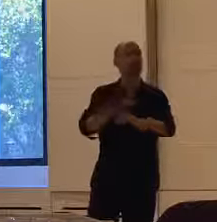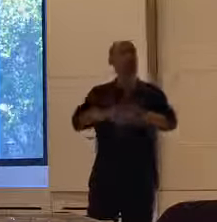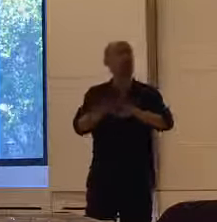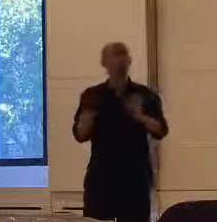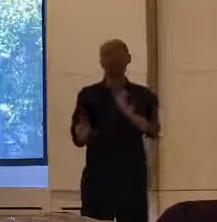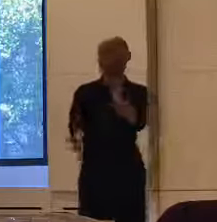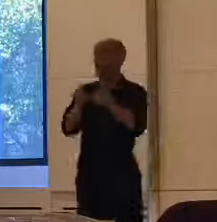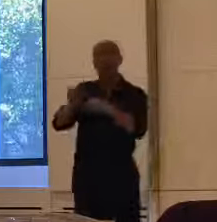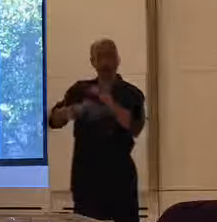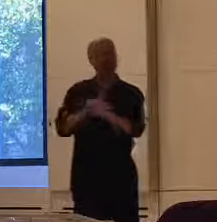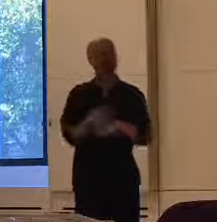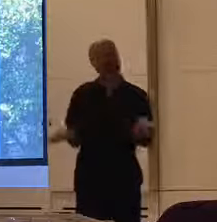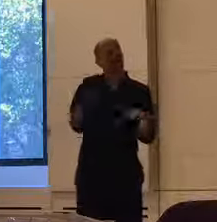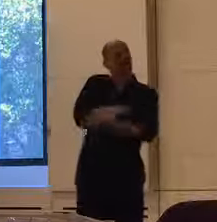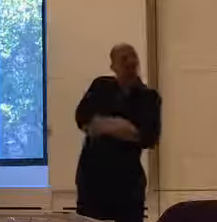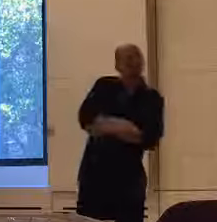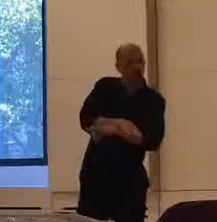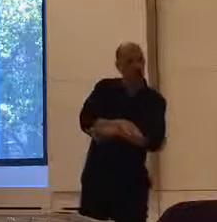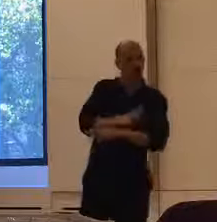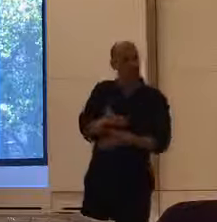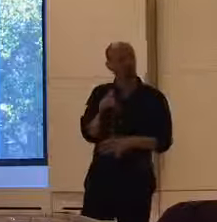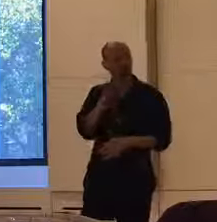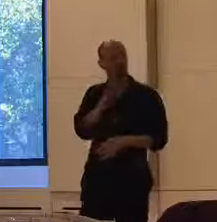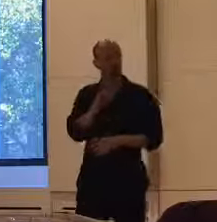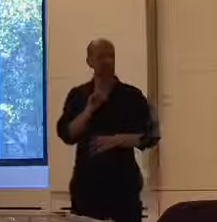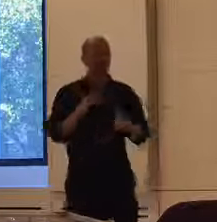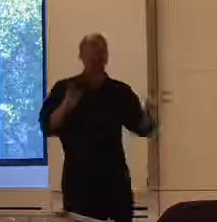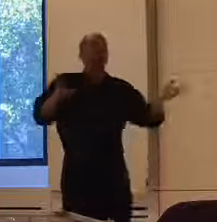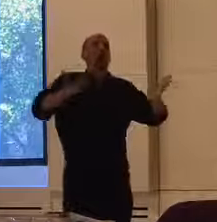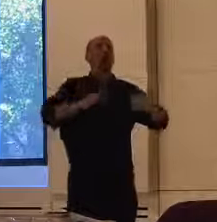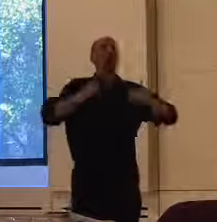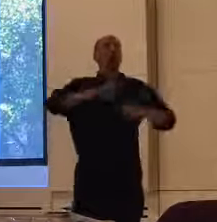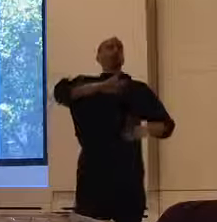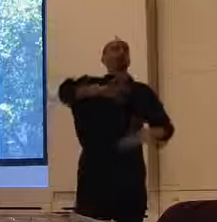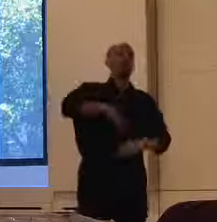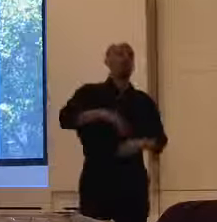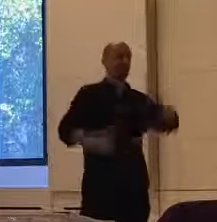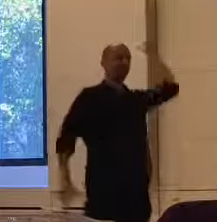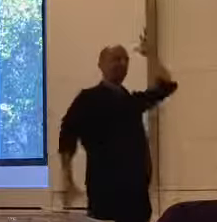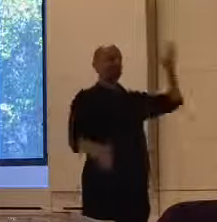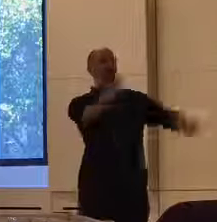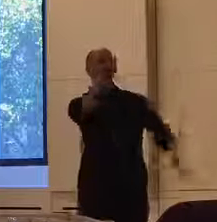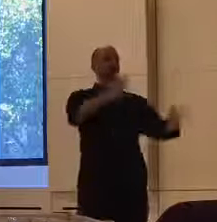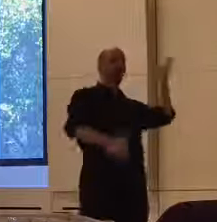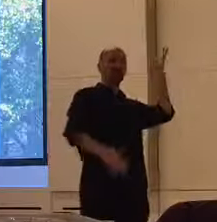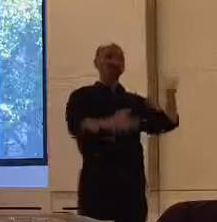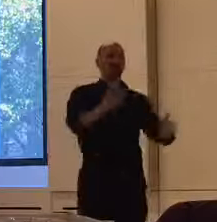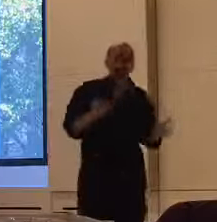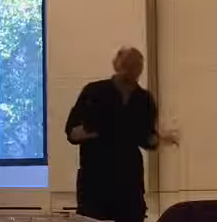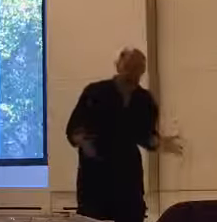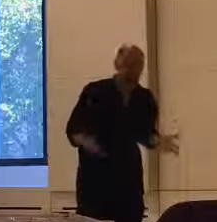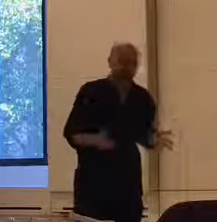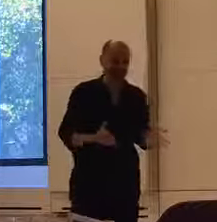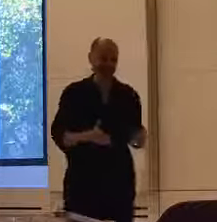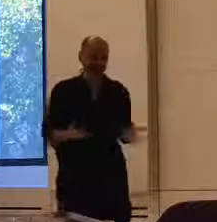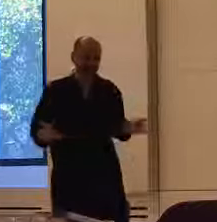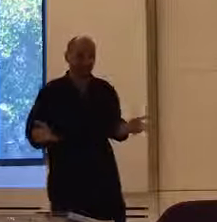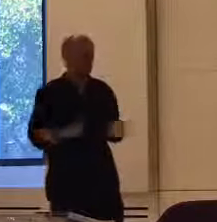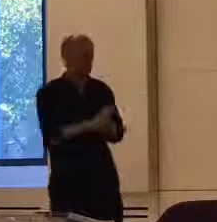It's sometimes helpful, sometimes not. Sometimes it's an excuse for hearing people to go, oh, okay, I can do a bit of talking and a bit of signing at the same